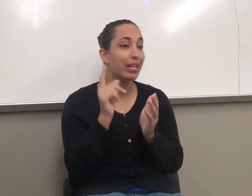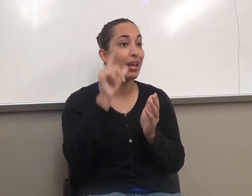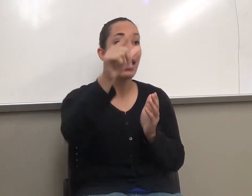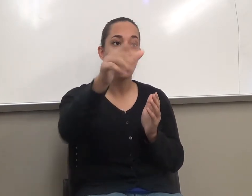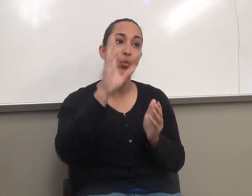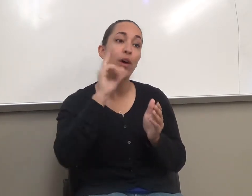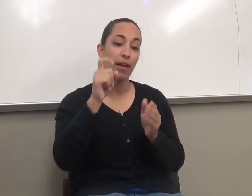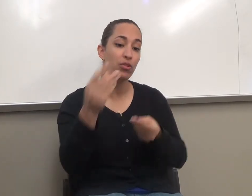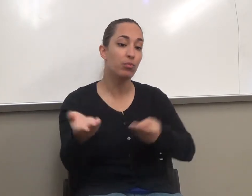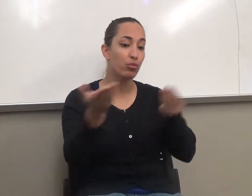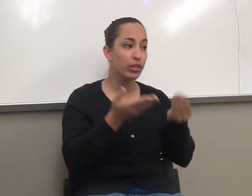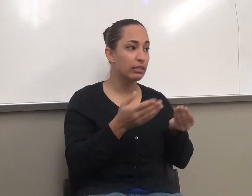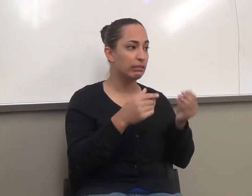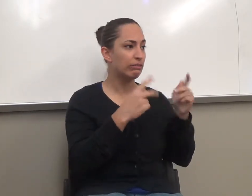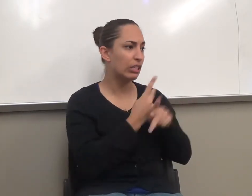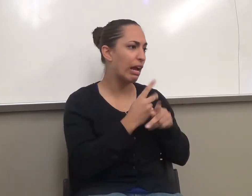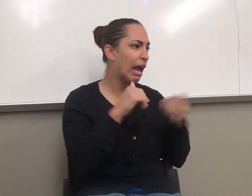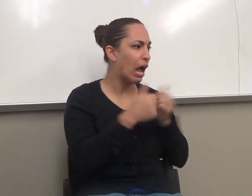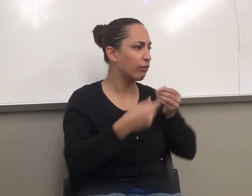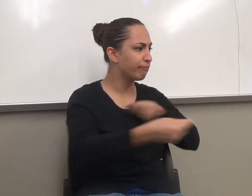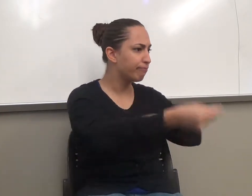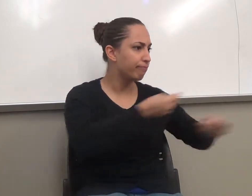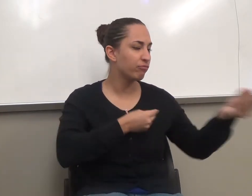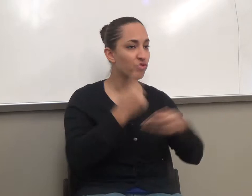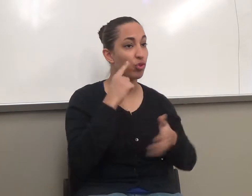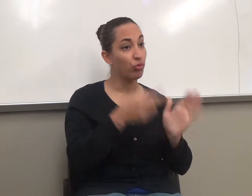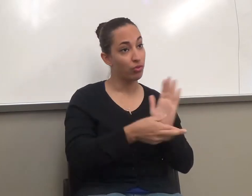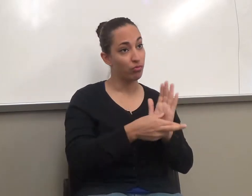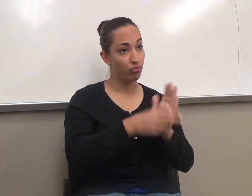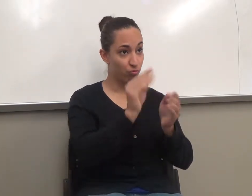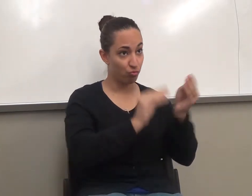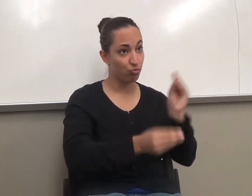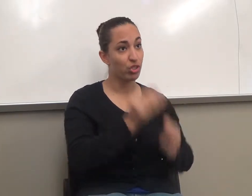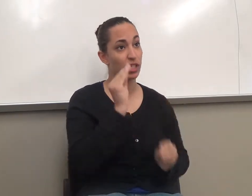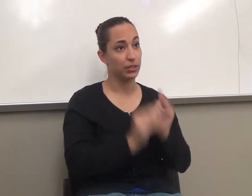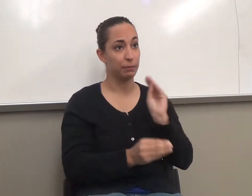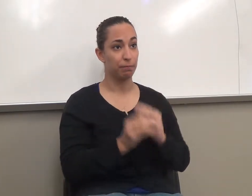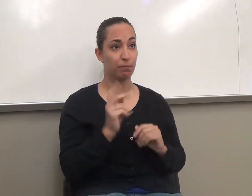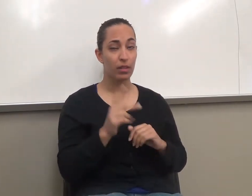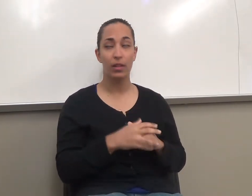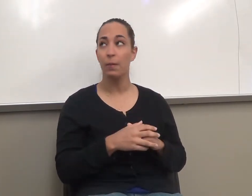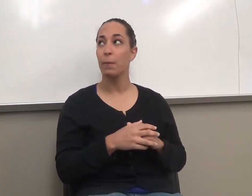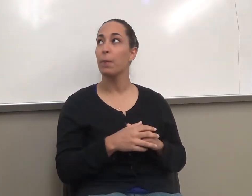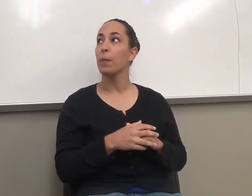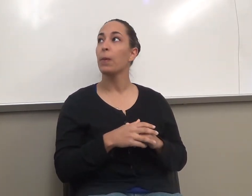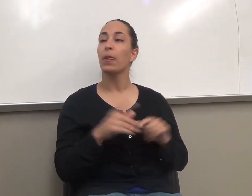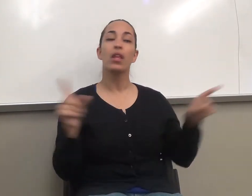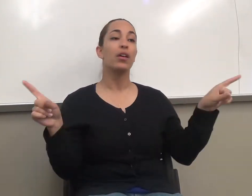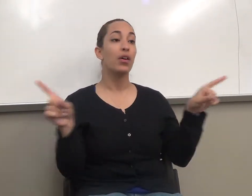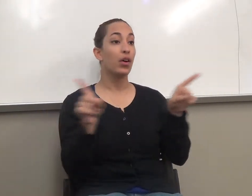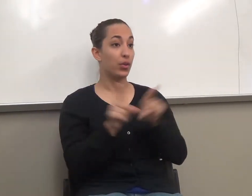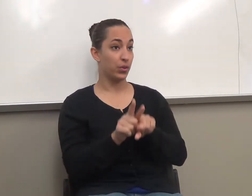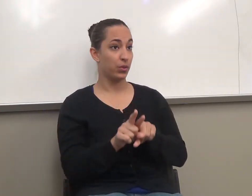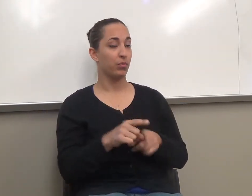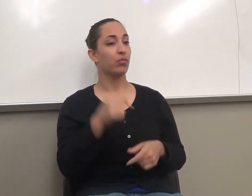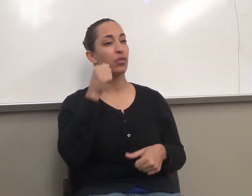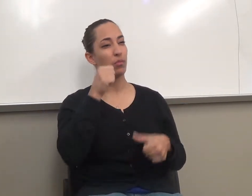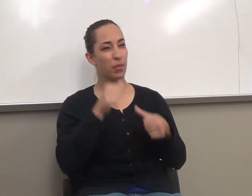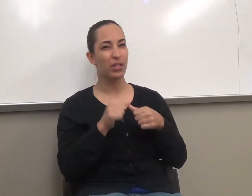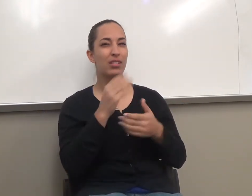going to happen. Okay? Now, and it also remembering that we're going to, some of you may be turning this